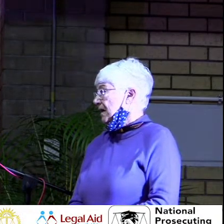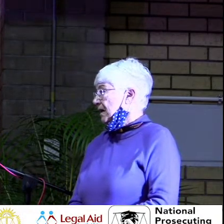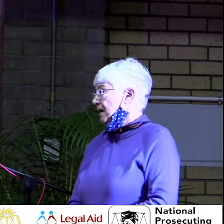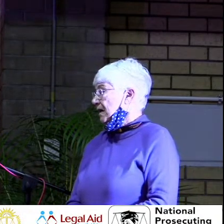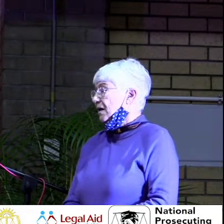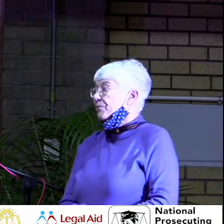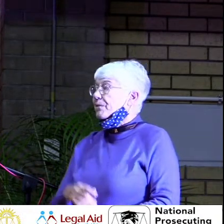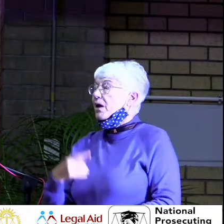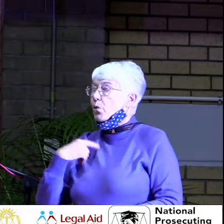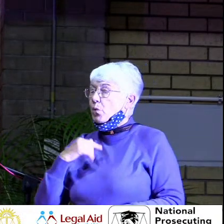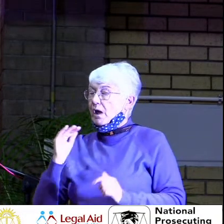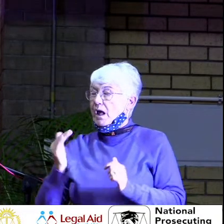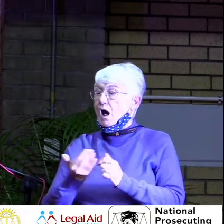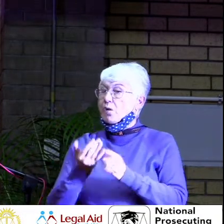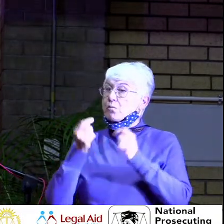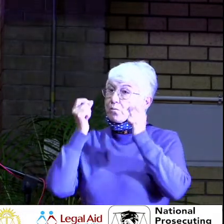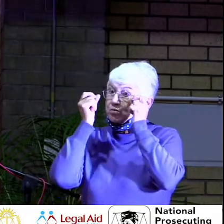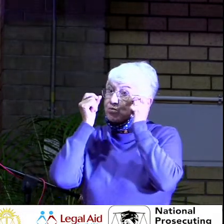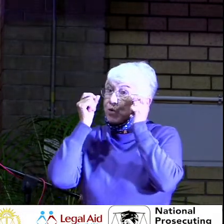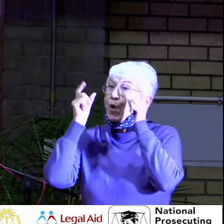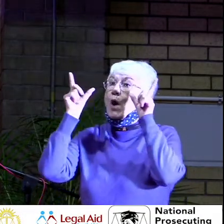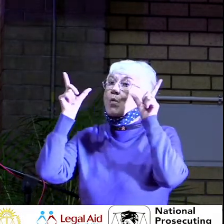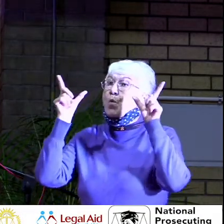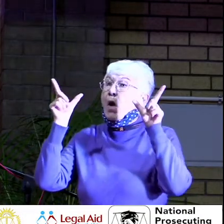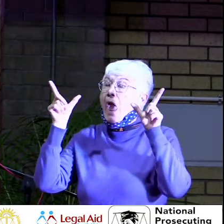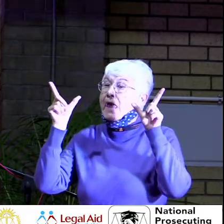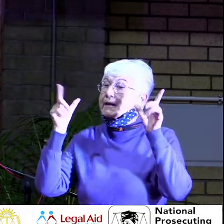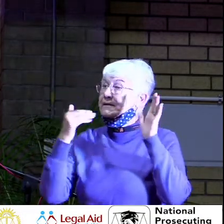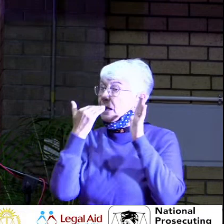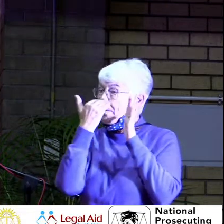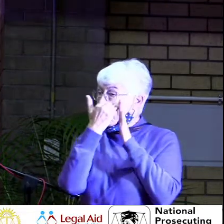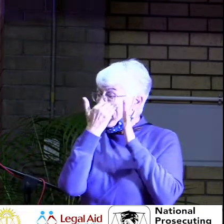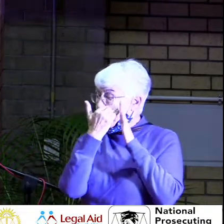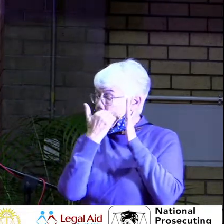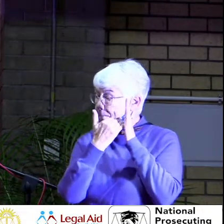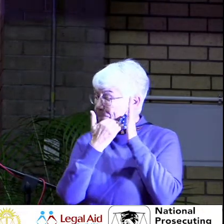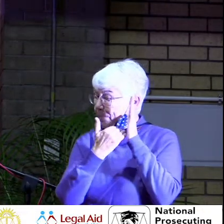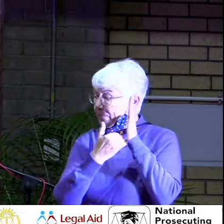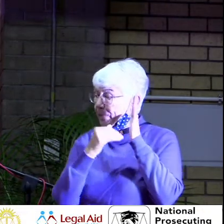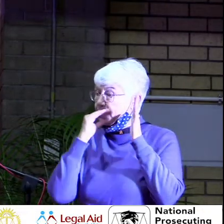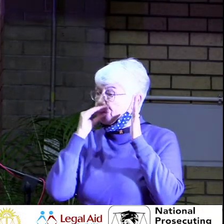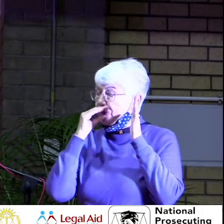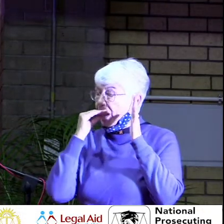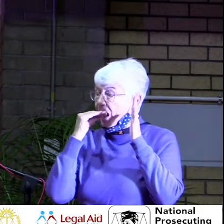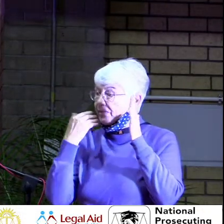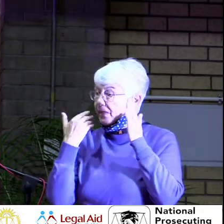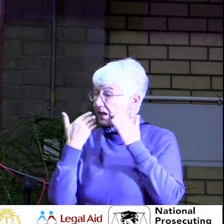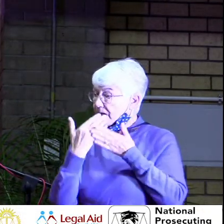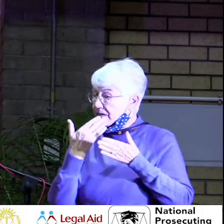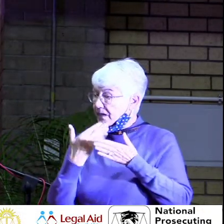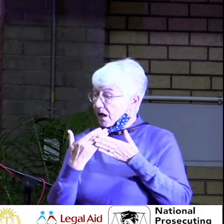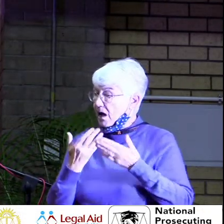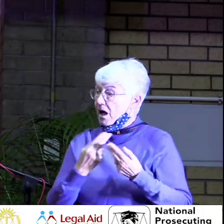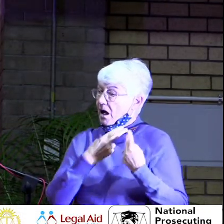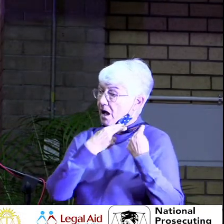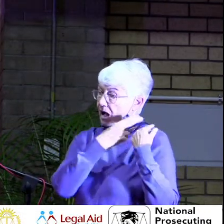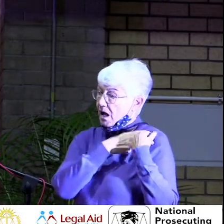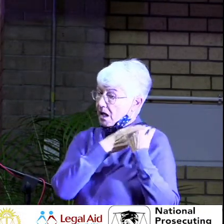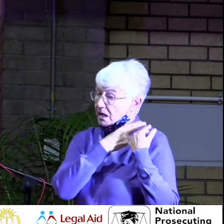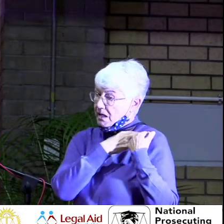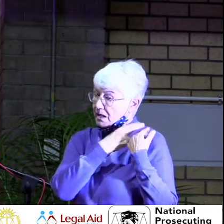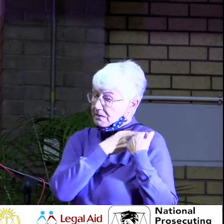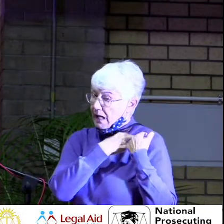awareness programs, so we inform, we speak about the rights and the responsibilities of children